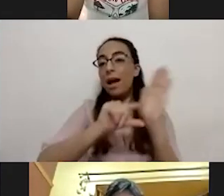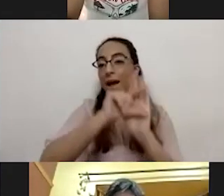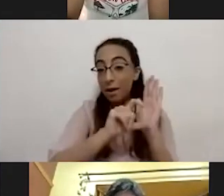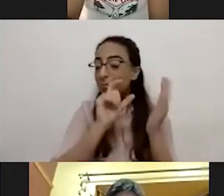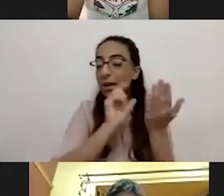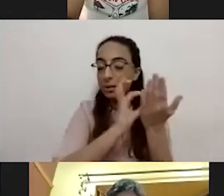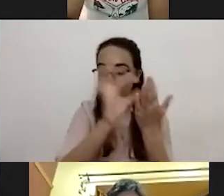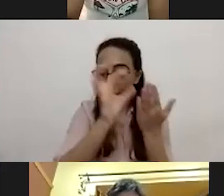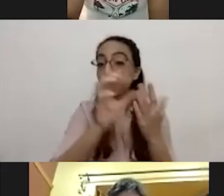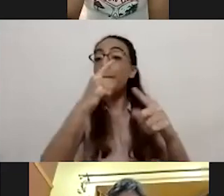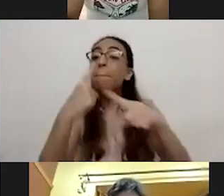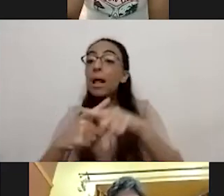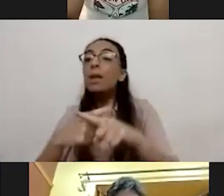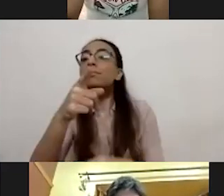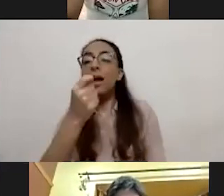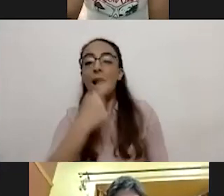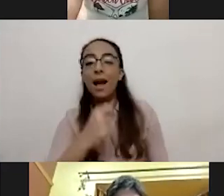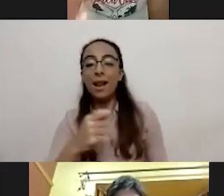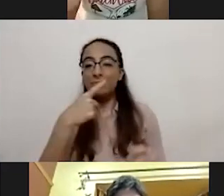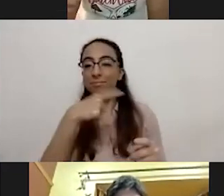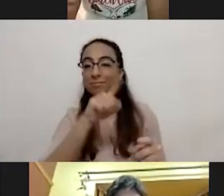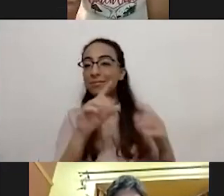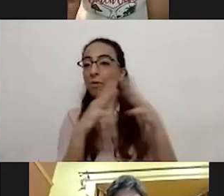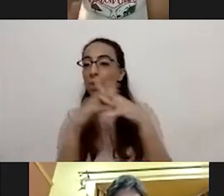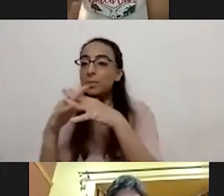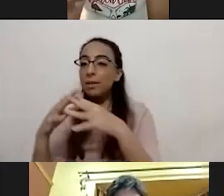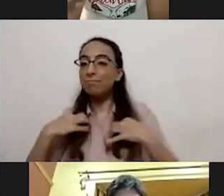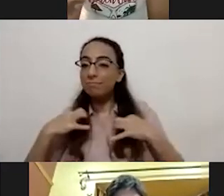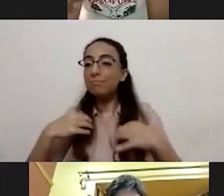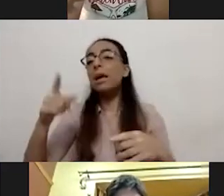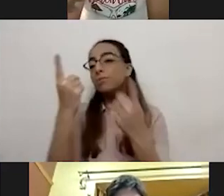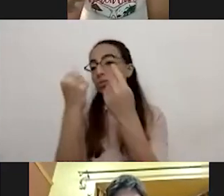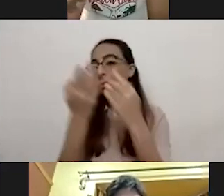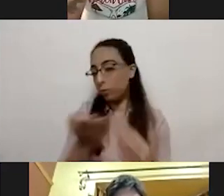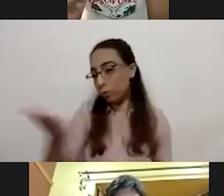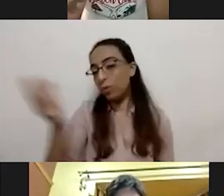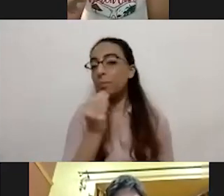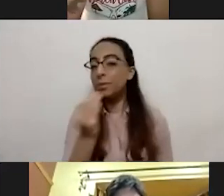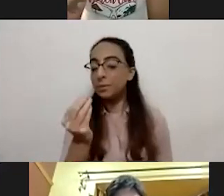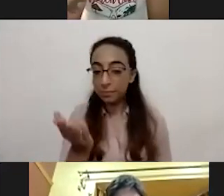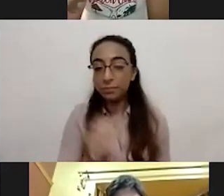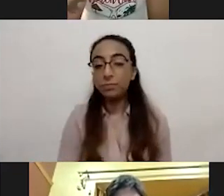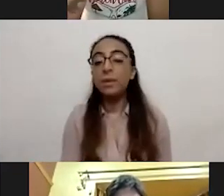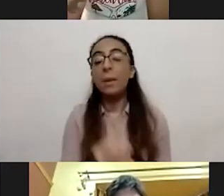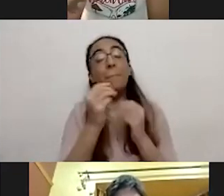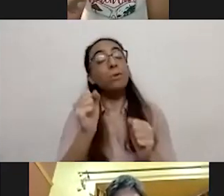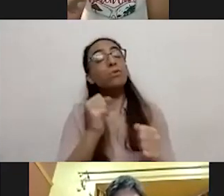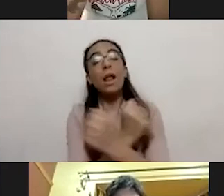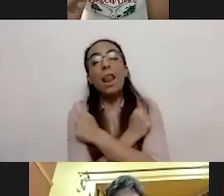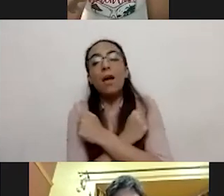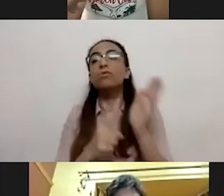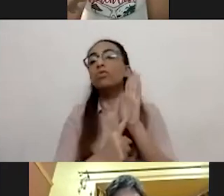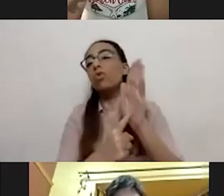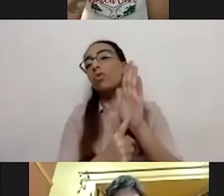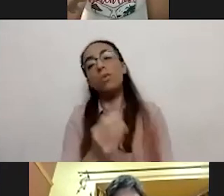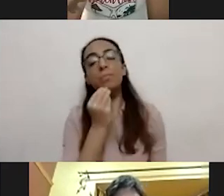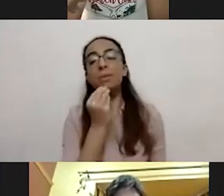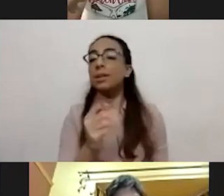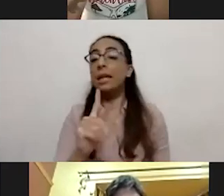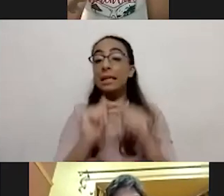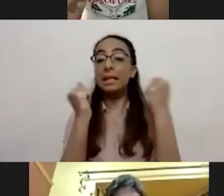mentioned, and all the obvious things. But do show your love to the